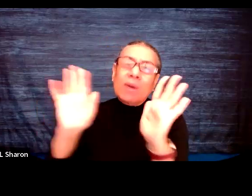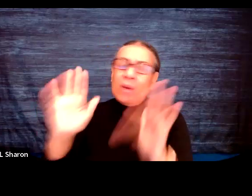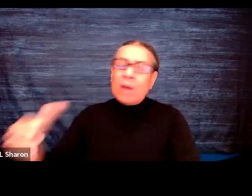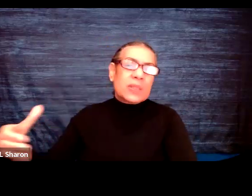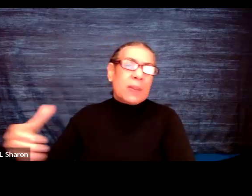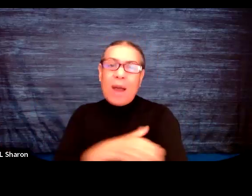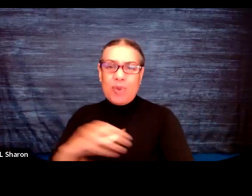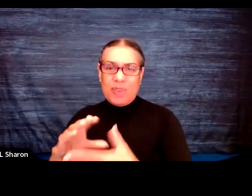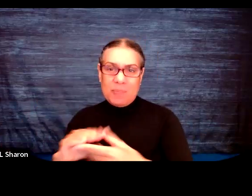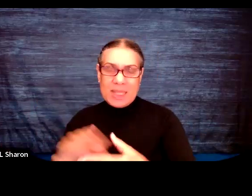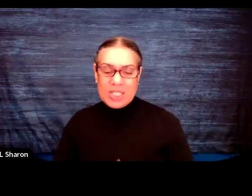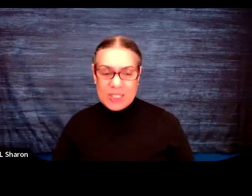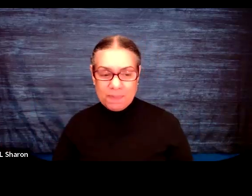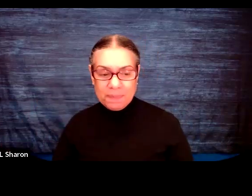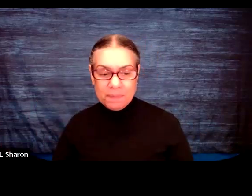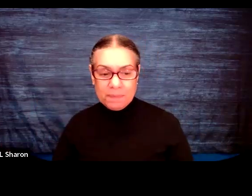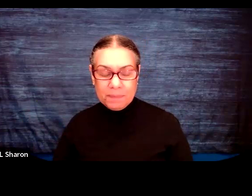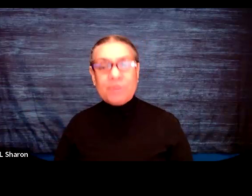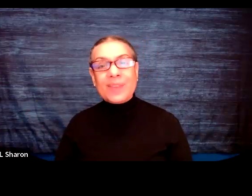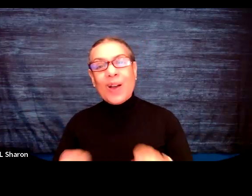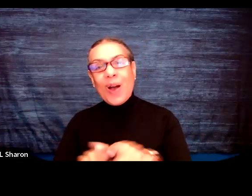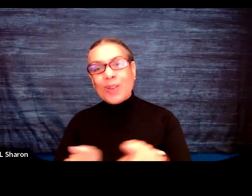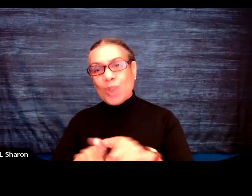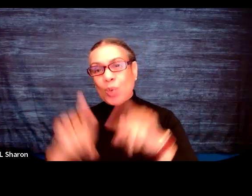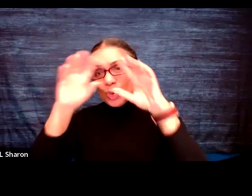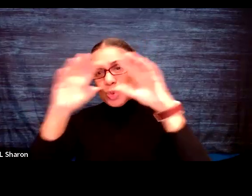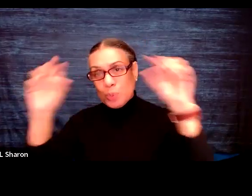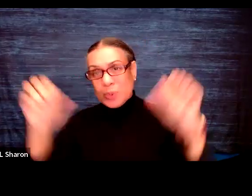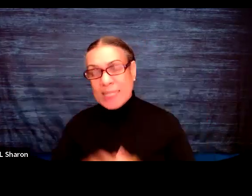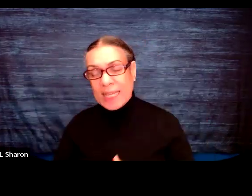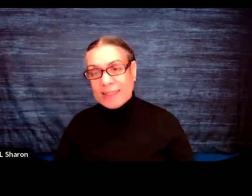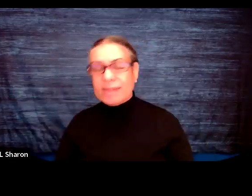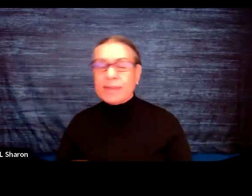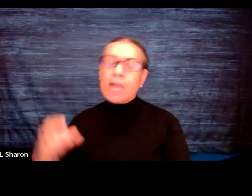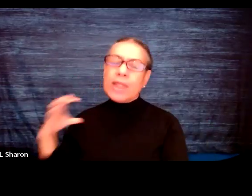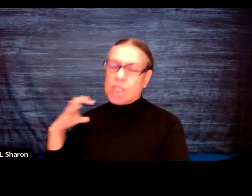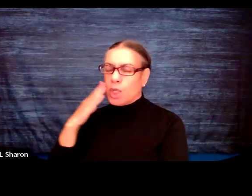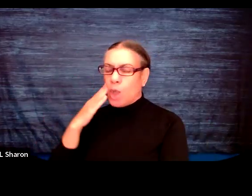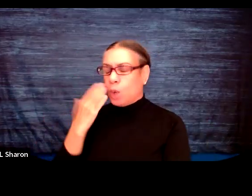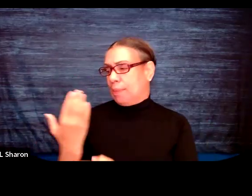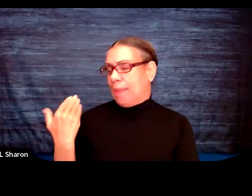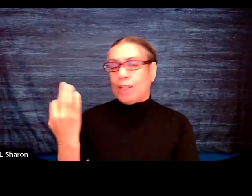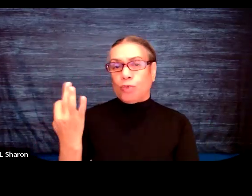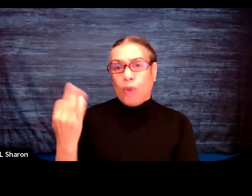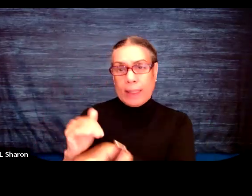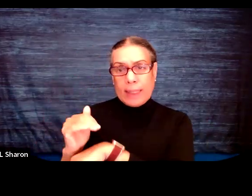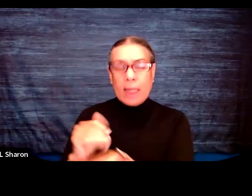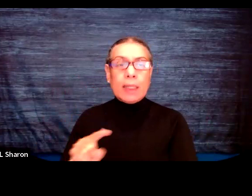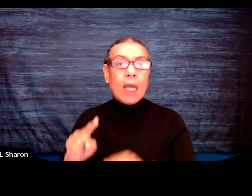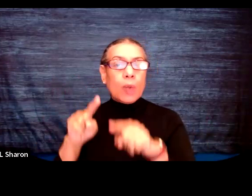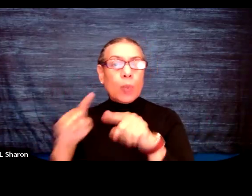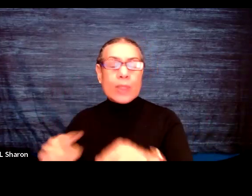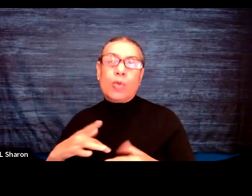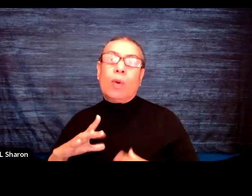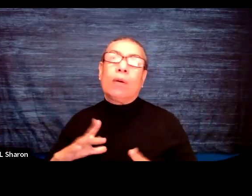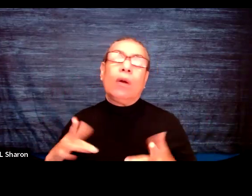powerful. And I just have to say, Superintendent, and the chair knows this, last Friday night, I attended an incredible event,